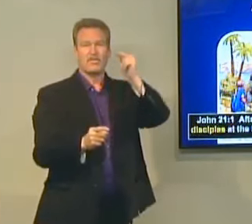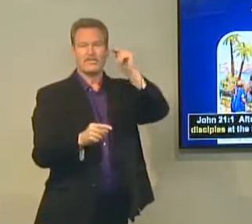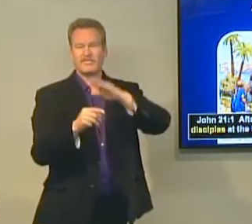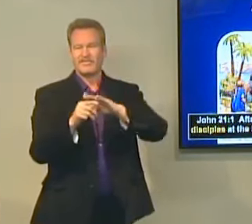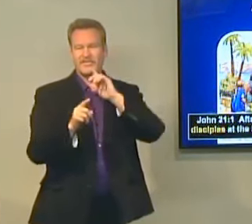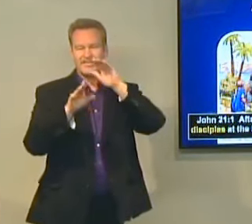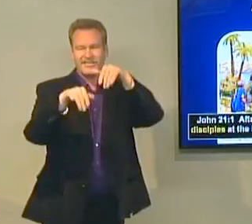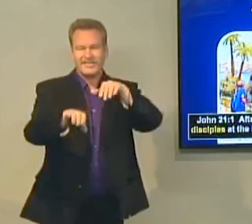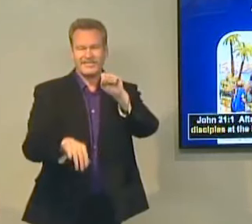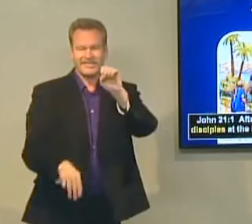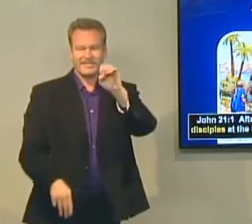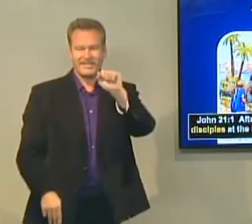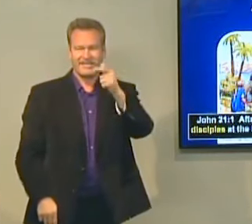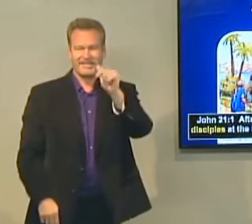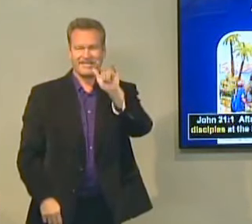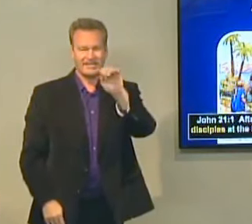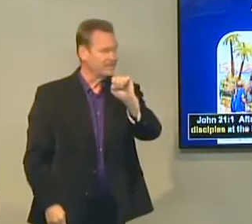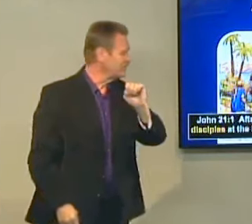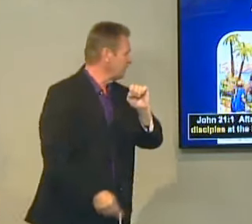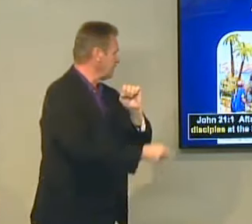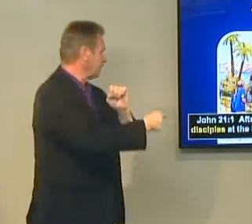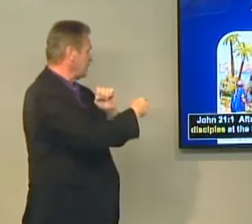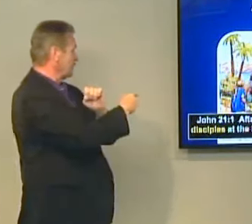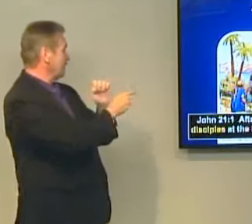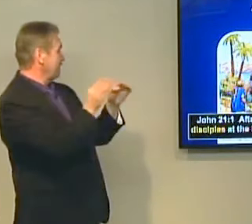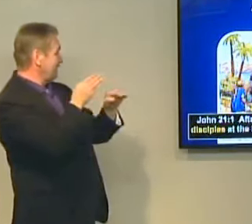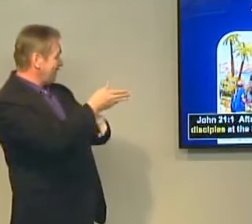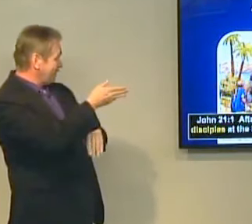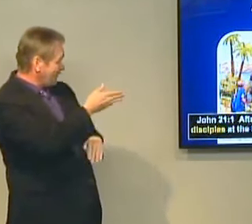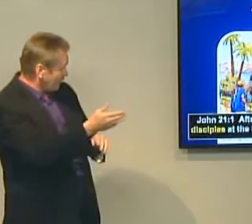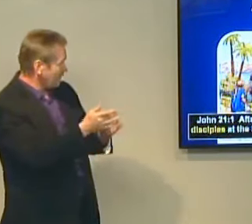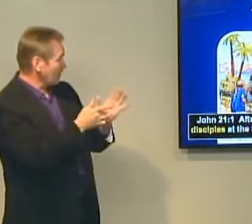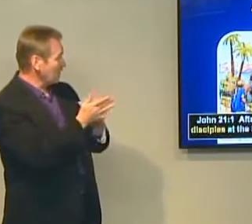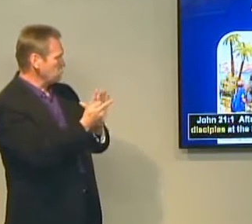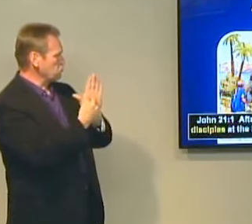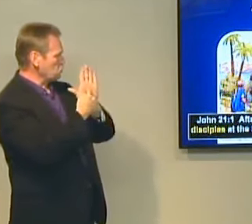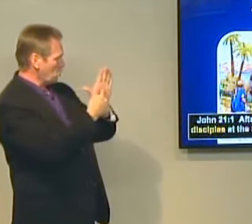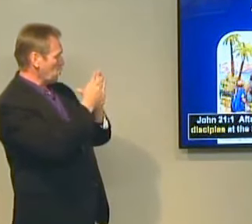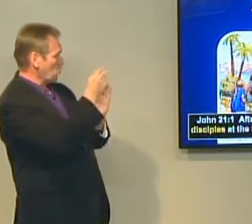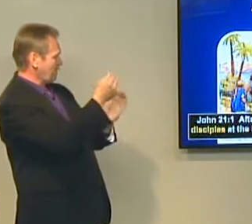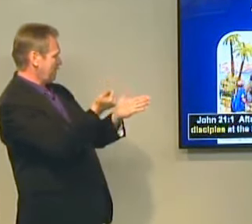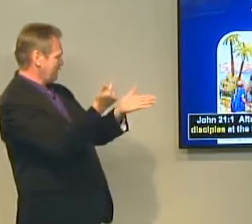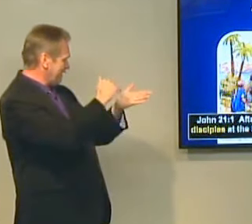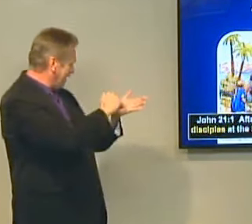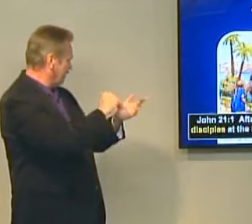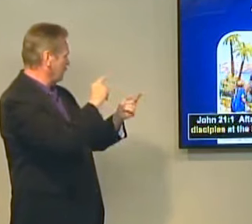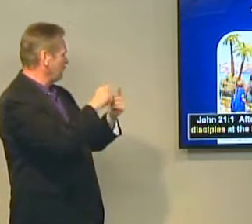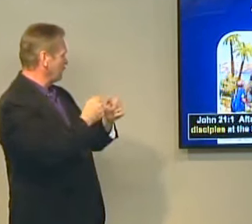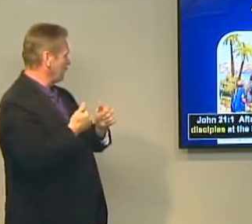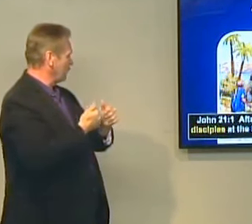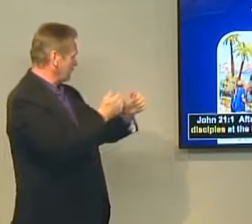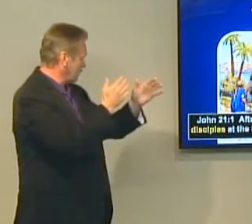When Jesus appeared. At the sea. In the north. In the sea of Galilee. It says.